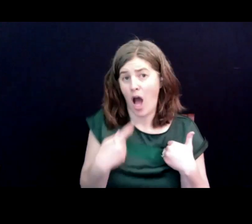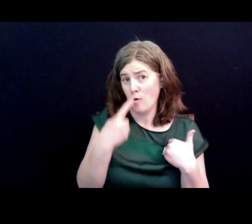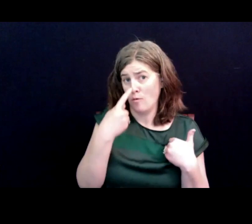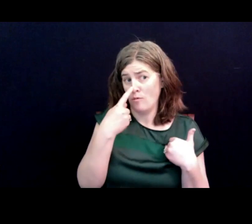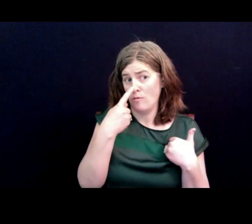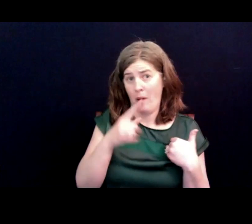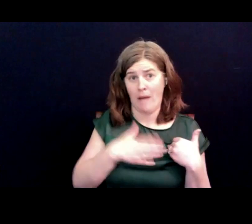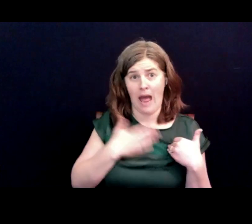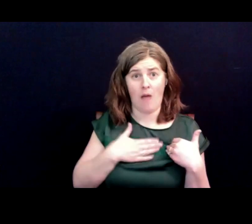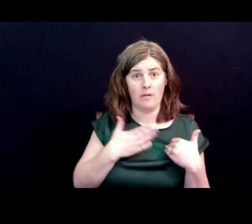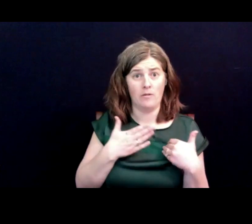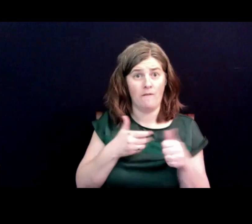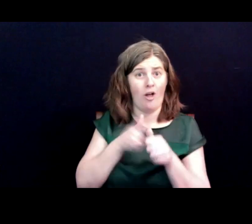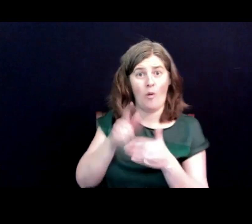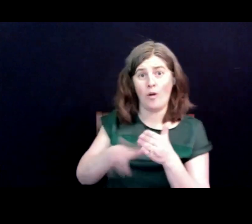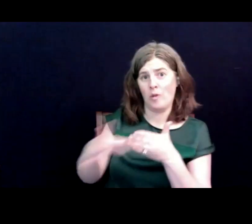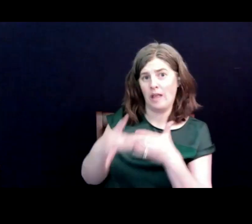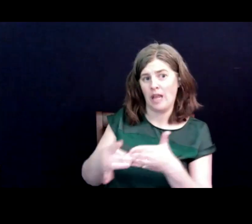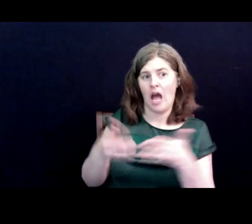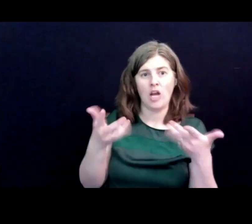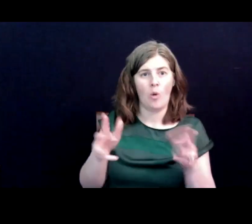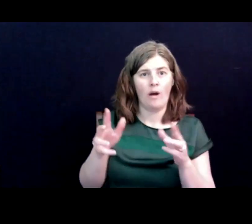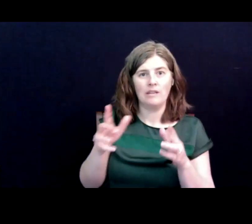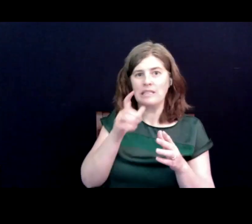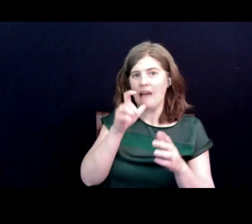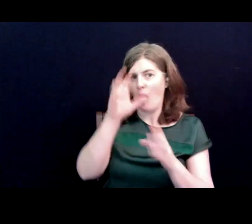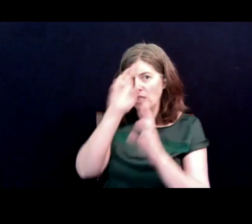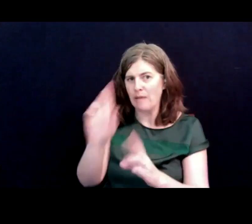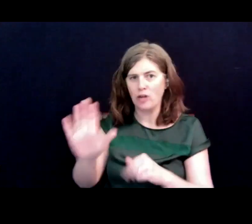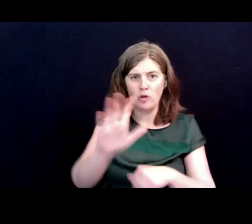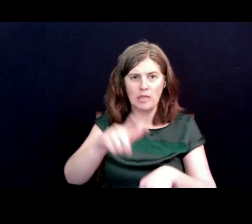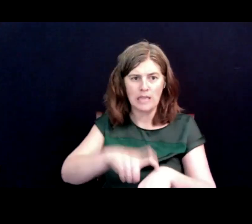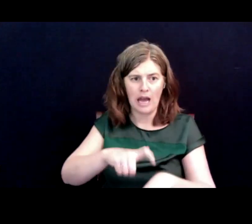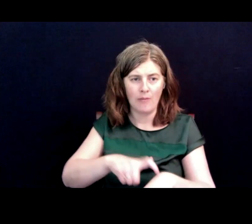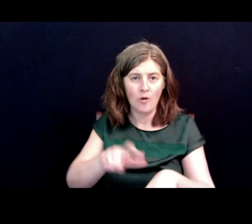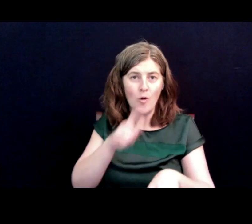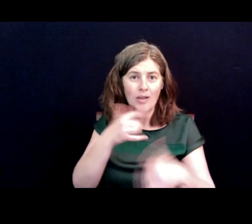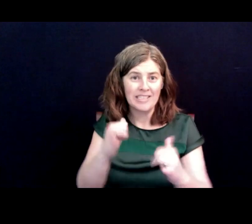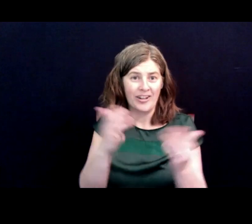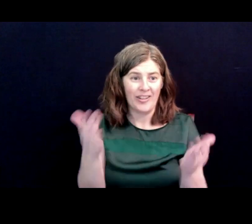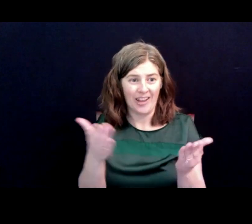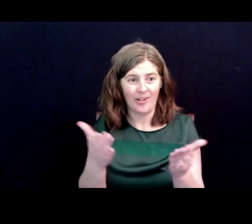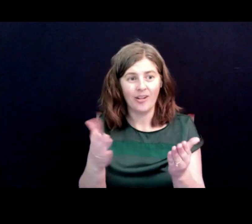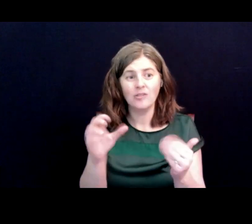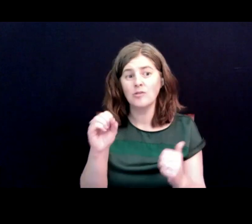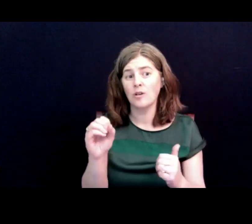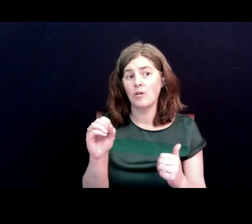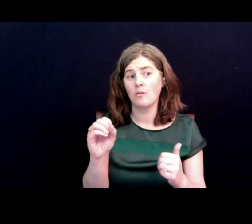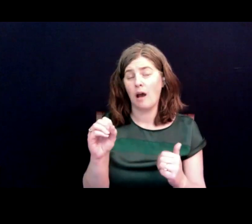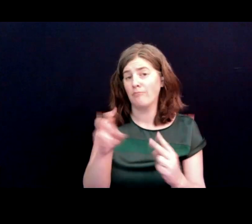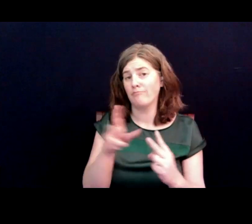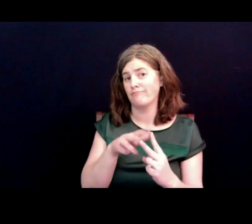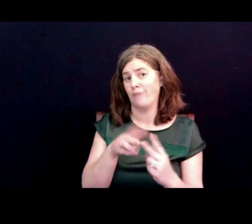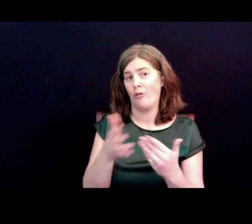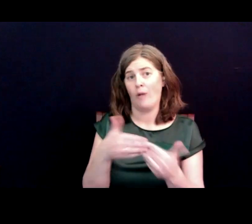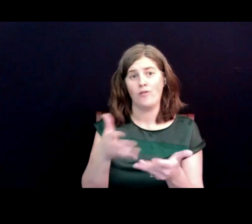I'm happy to follow your lead. I don't want to be disrespectful of people's time that are still with us. So I can do whatever